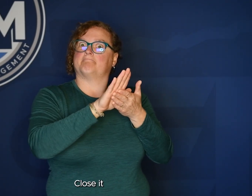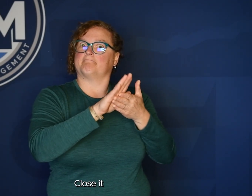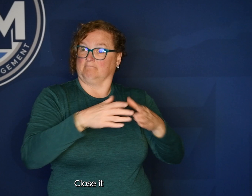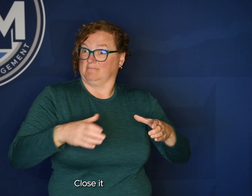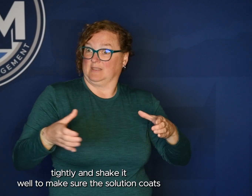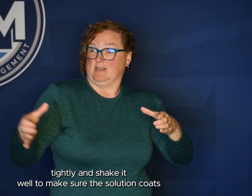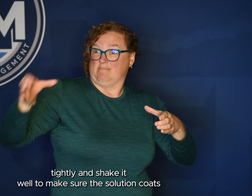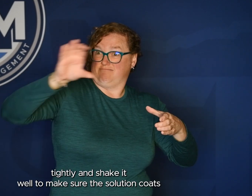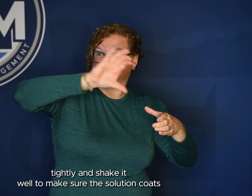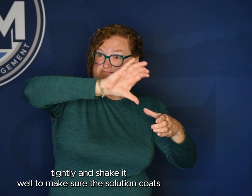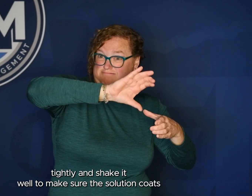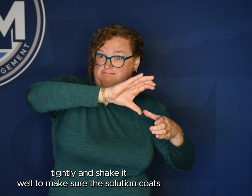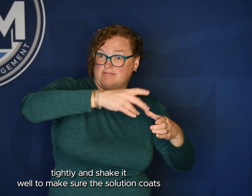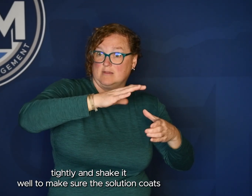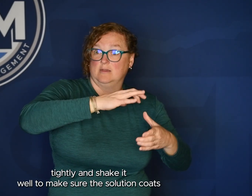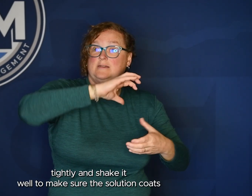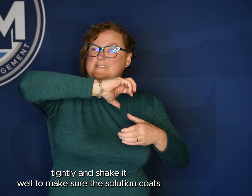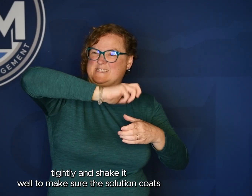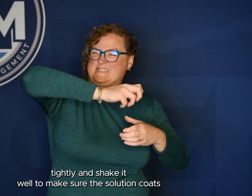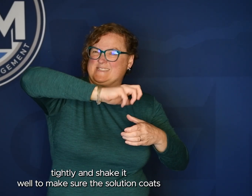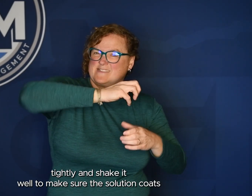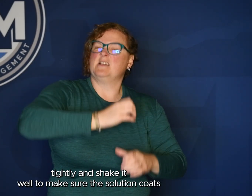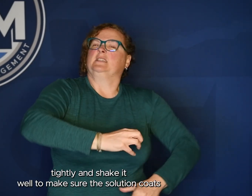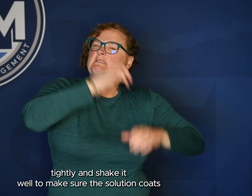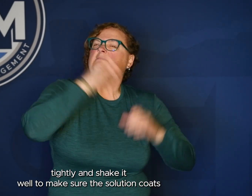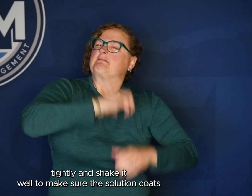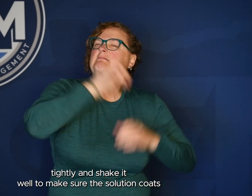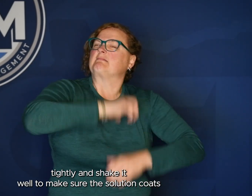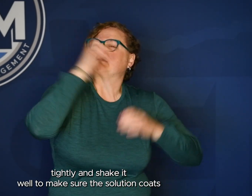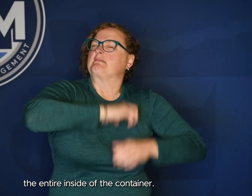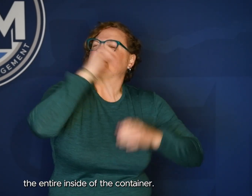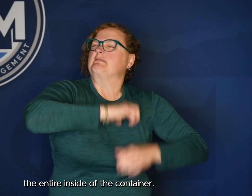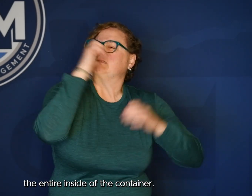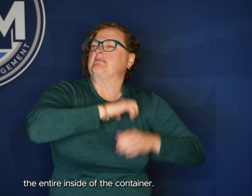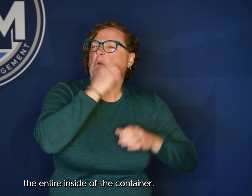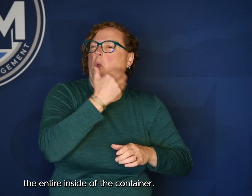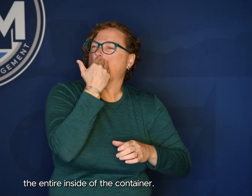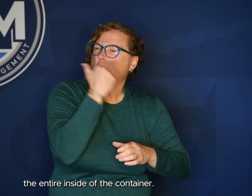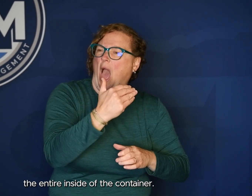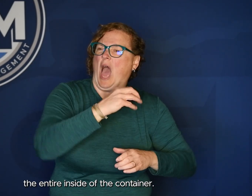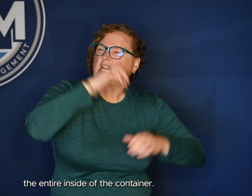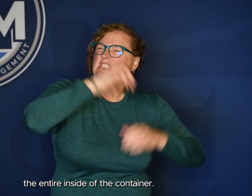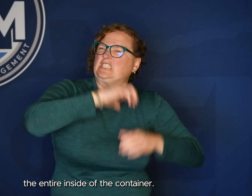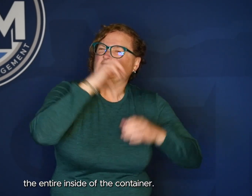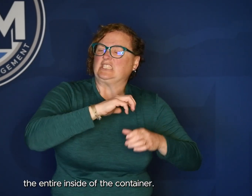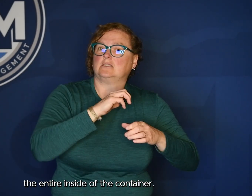Close it tightly and shake it well to make sure the solution coats the entire inside of the container.